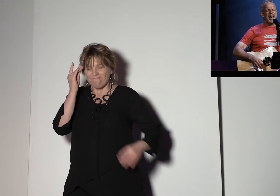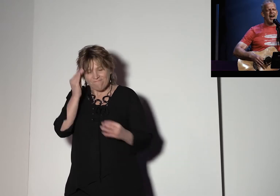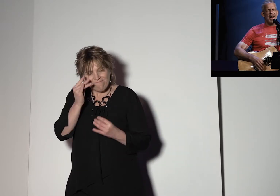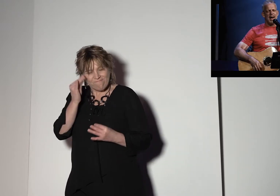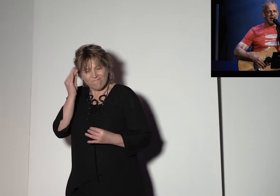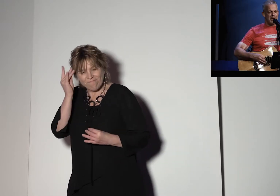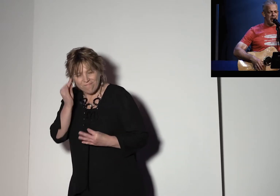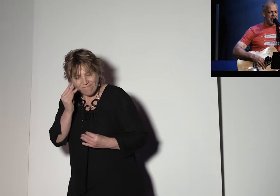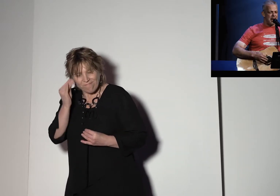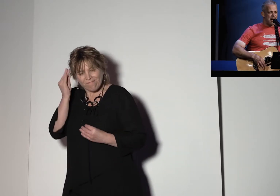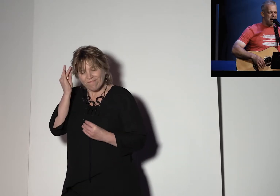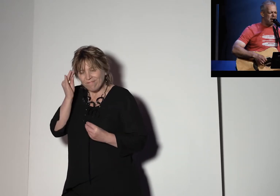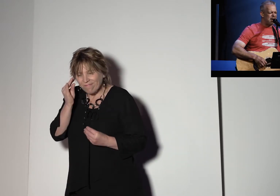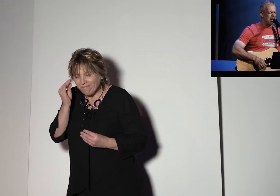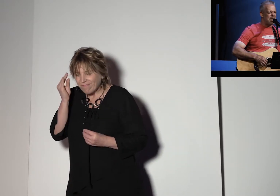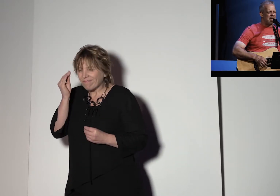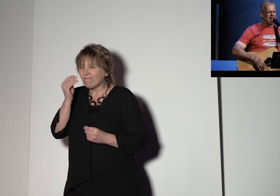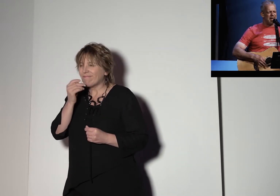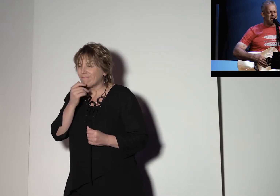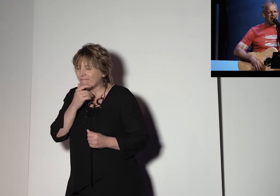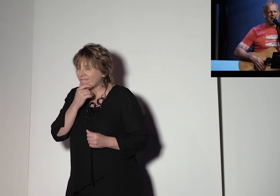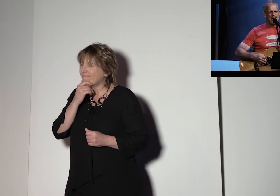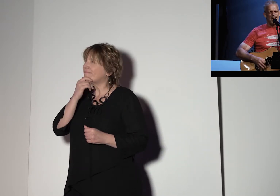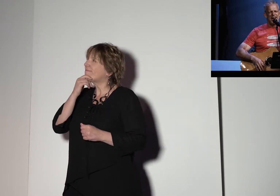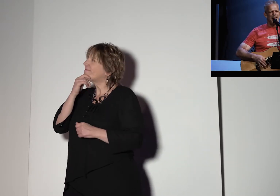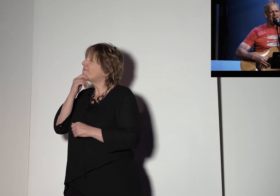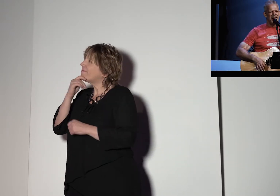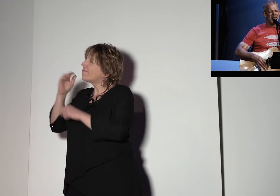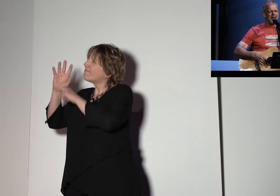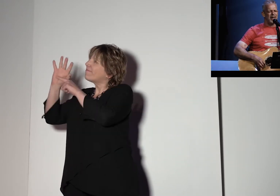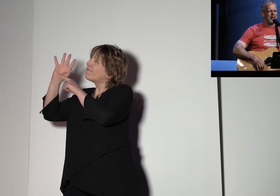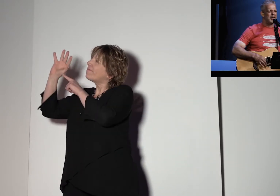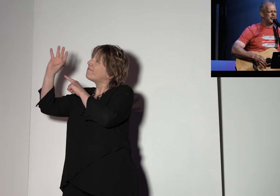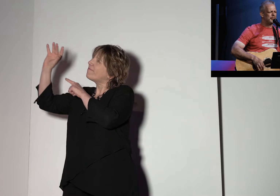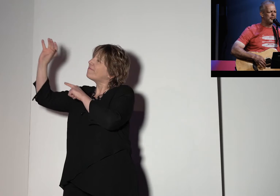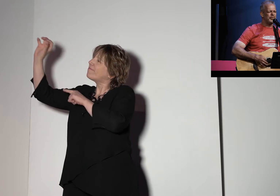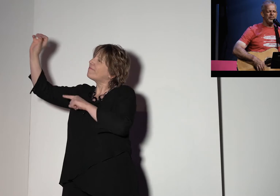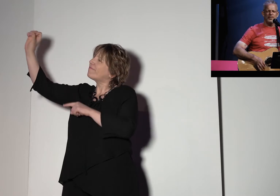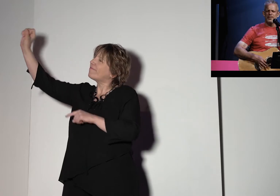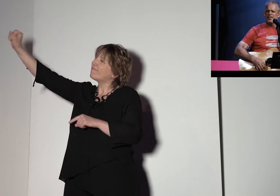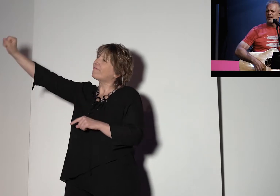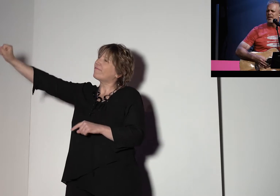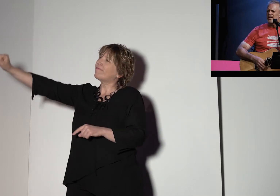na na na na na na na na